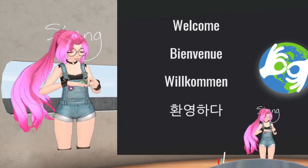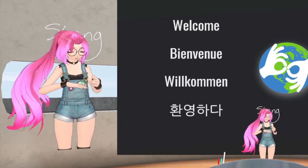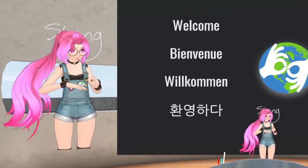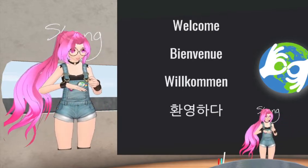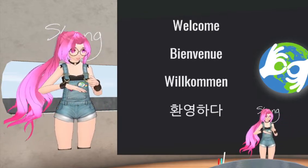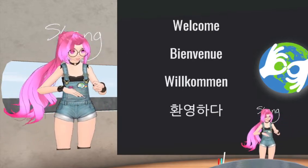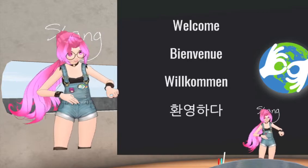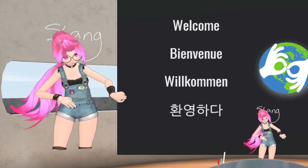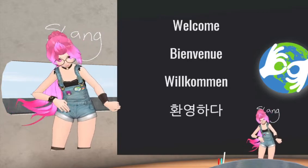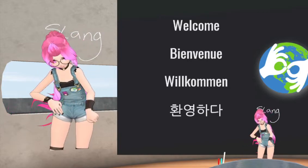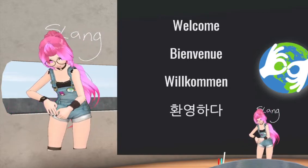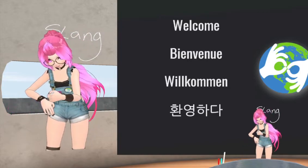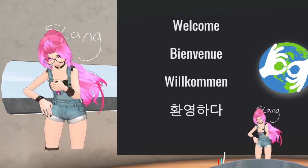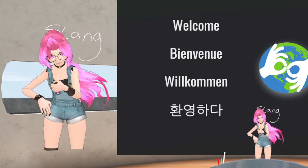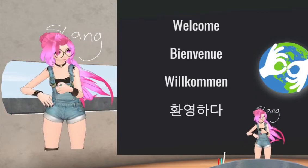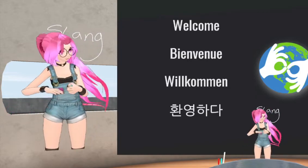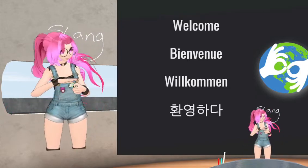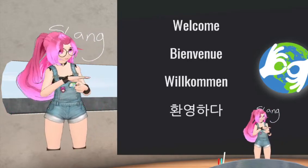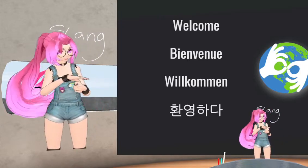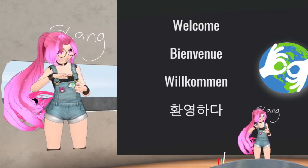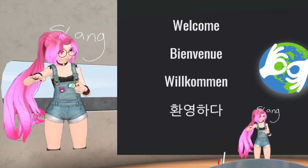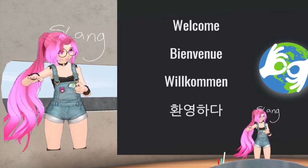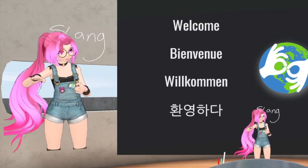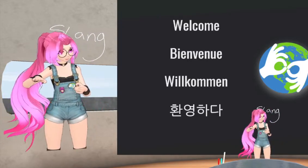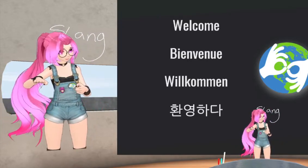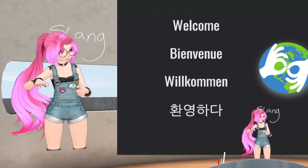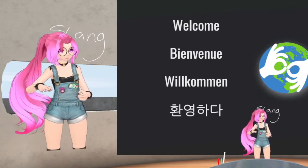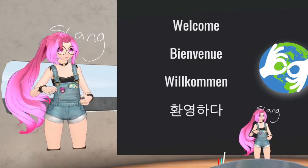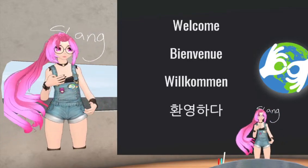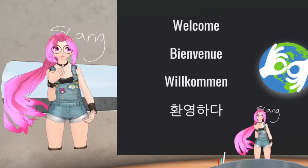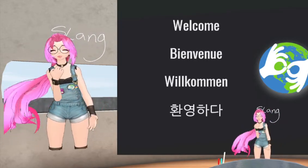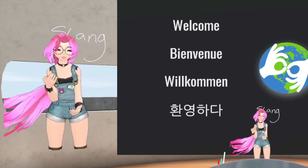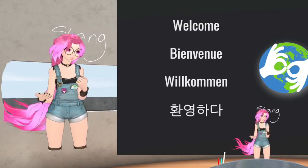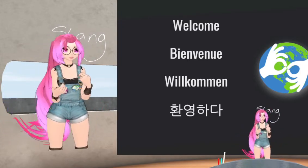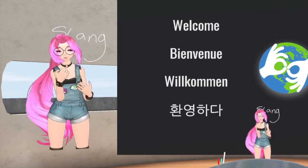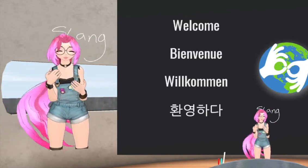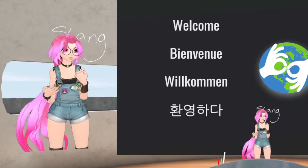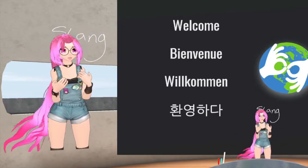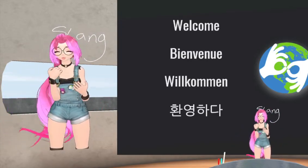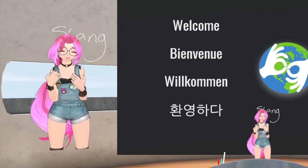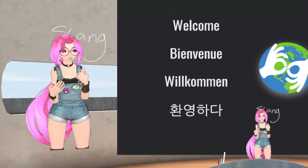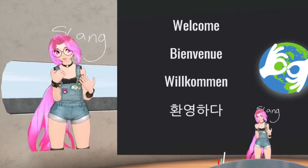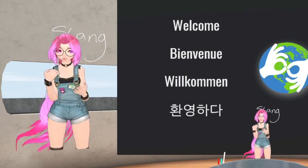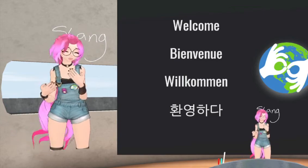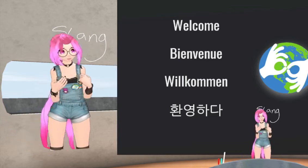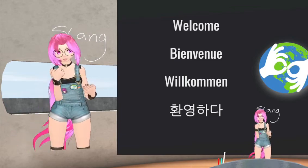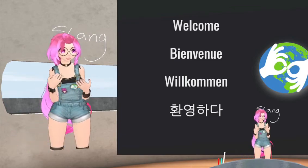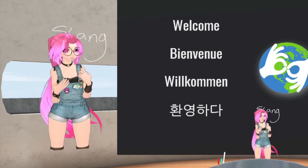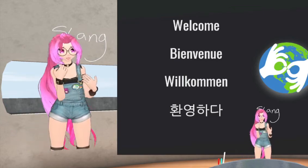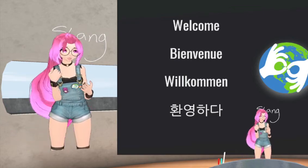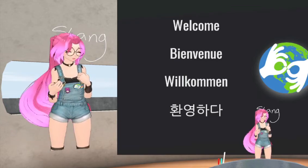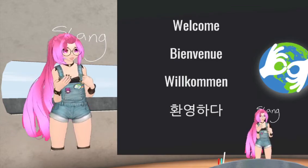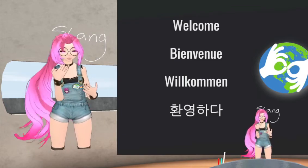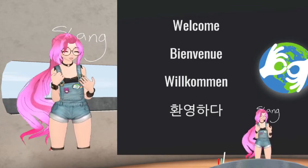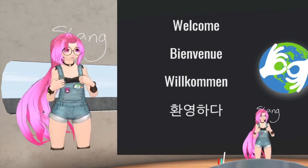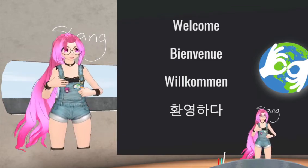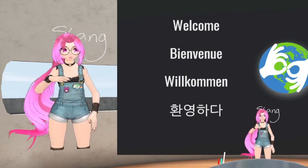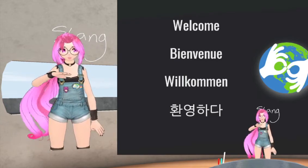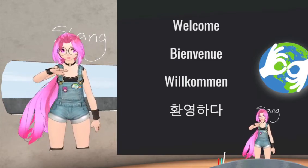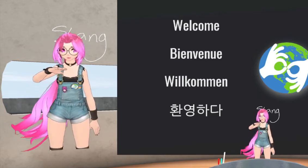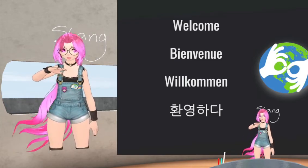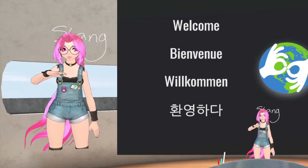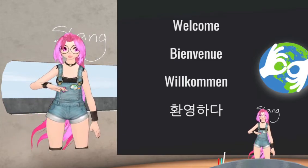Drop the conversation? Oh, yes. Okay, I will give it to you. It's like if two people are having a conversation